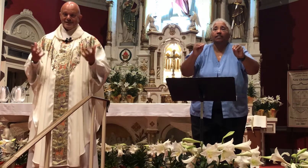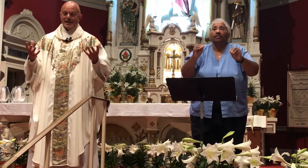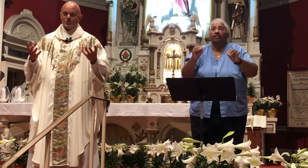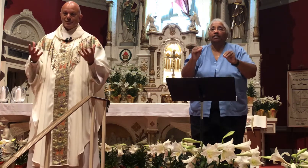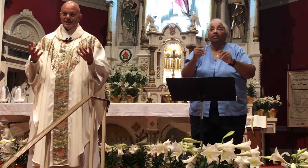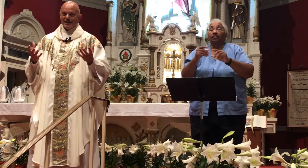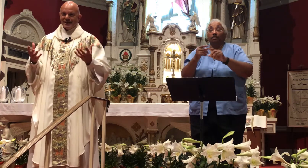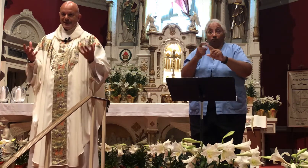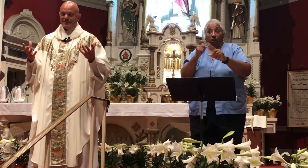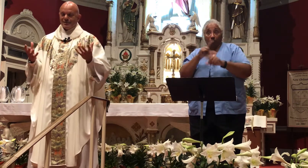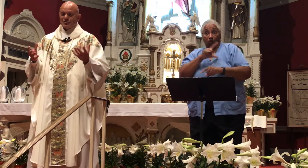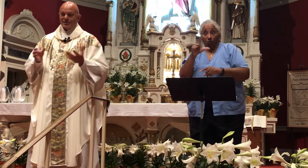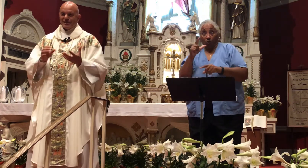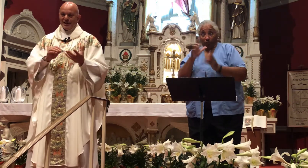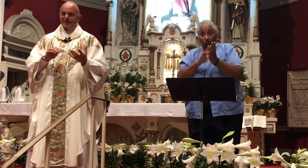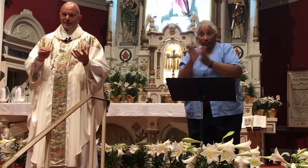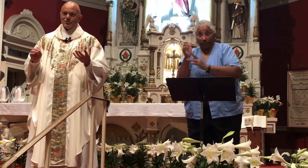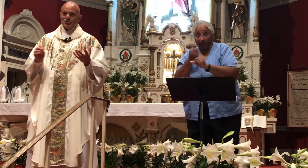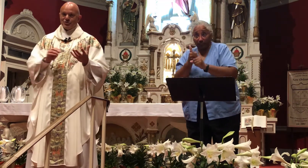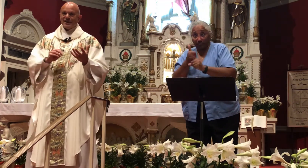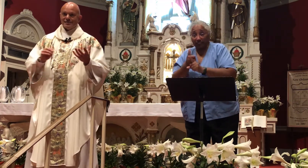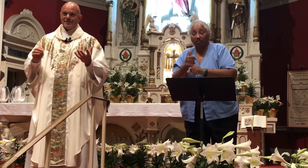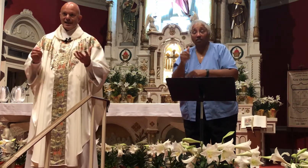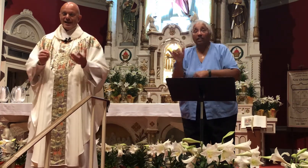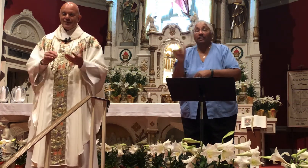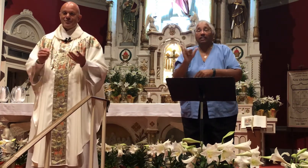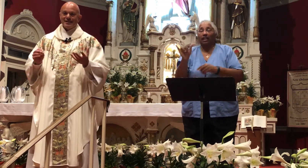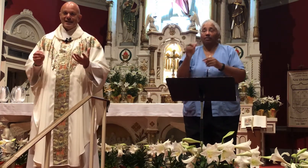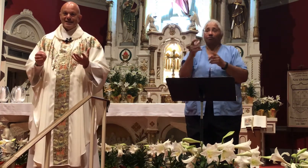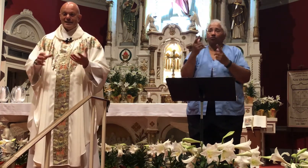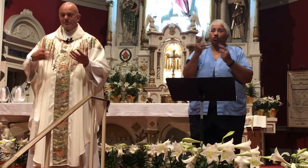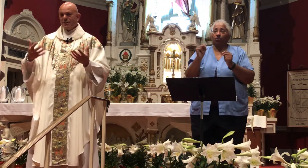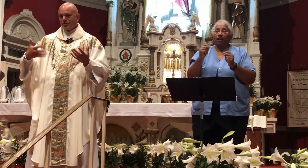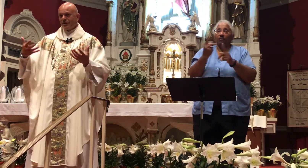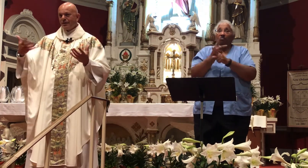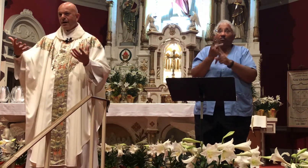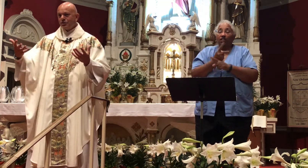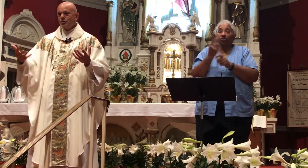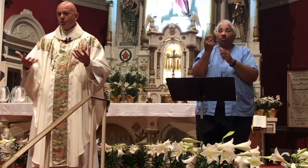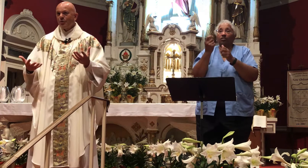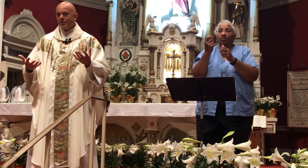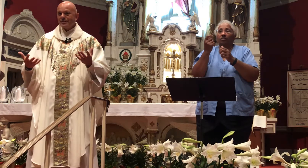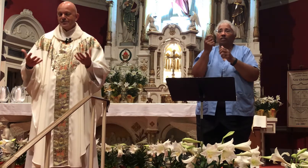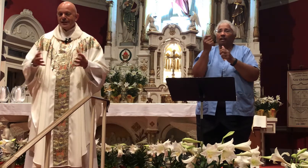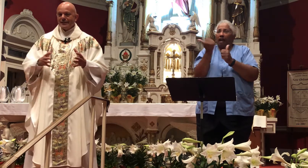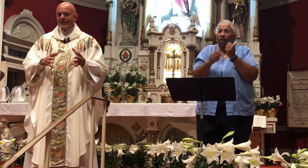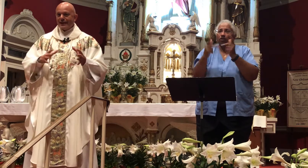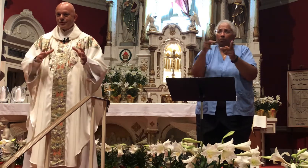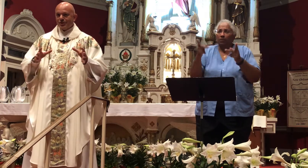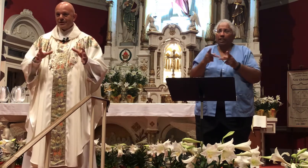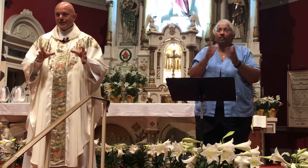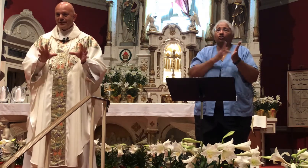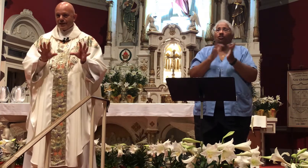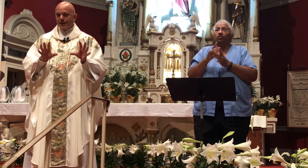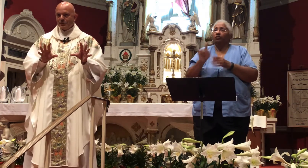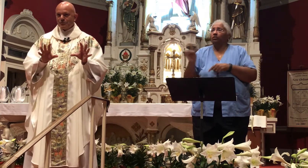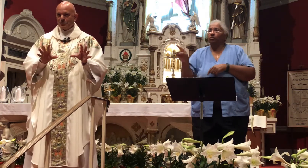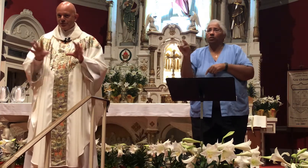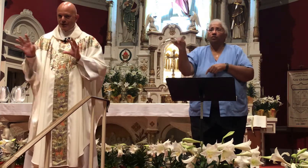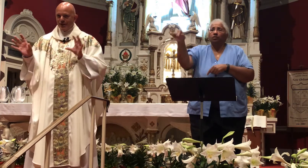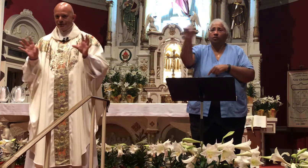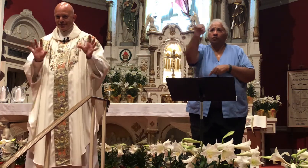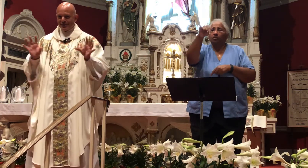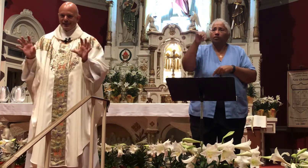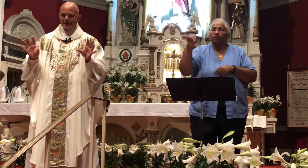Lord. It's interesting, kind of like to trace everything he did, because there are stories that certainly the